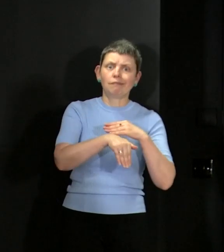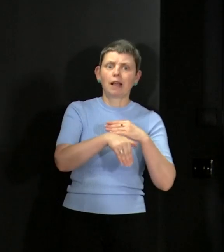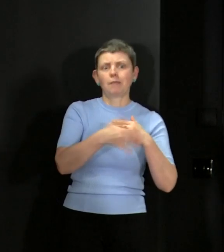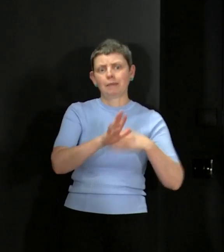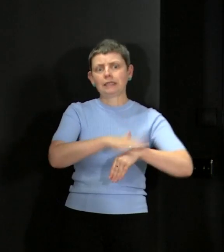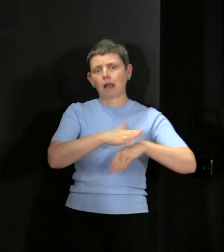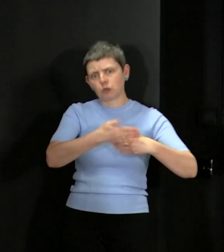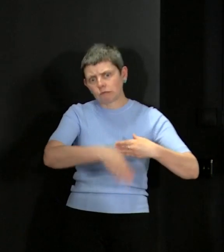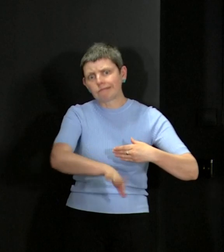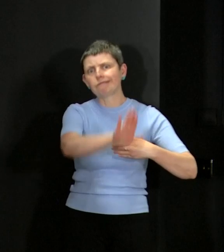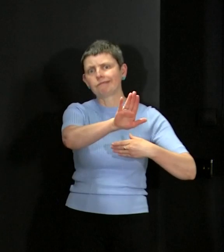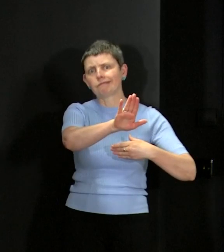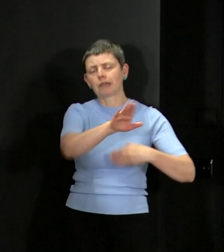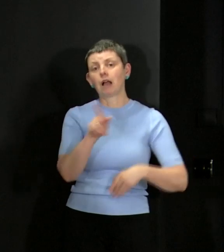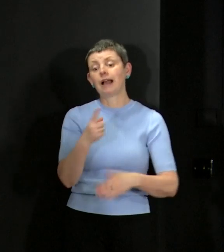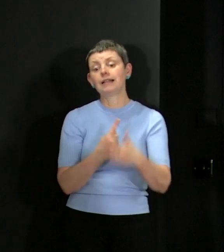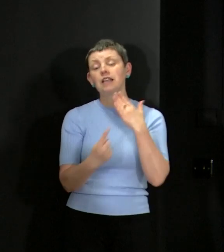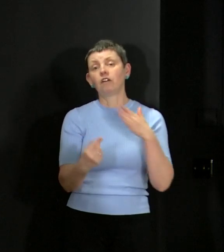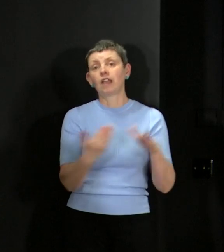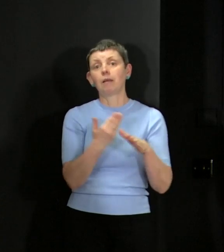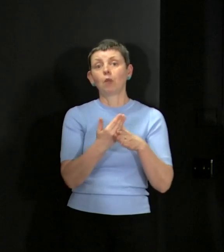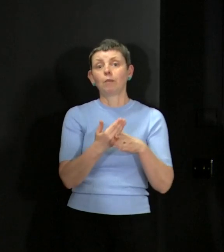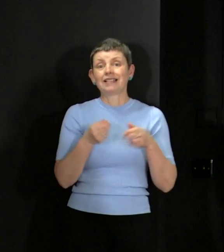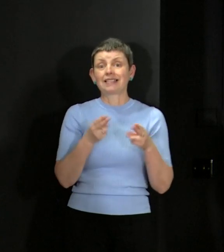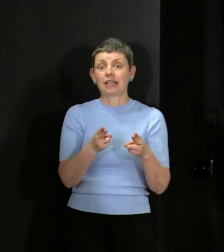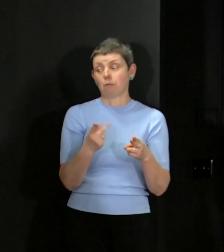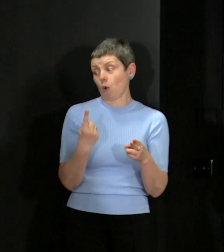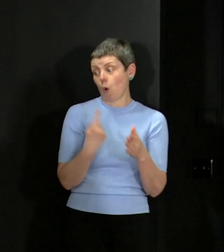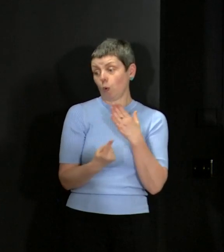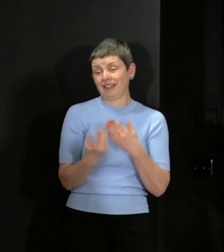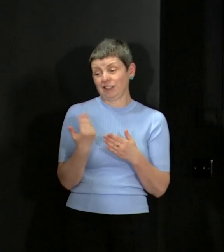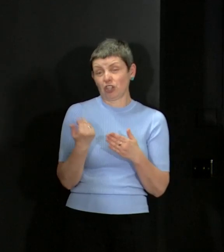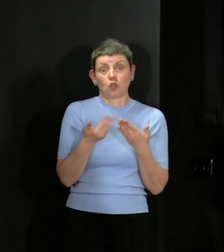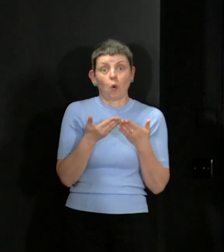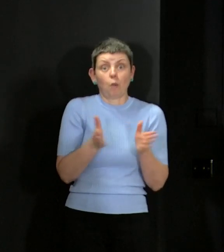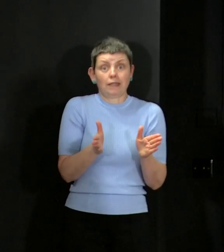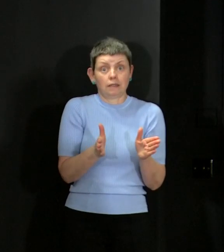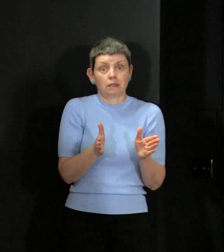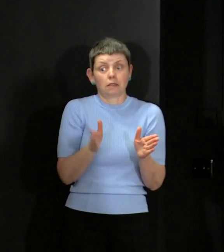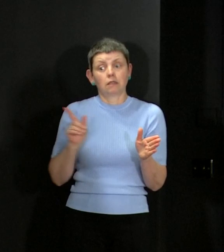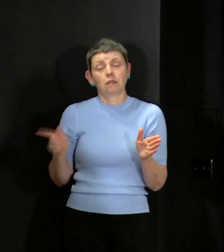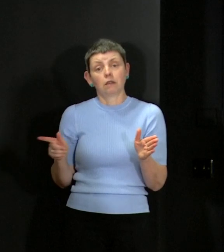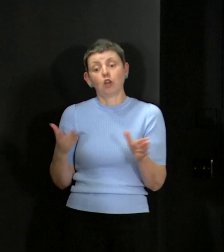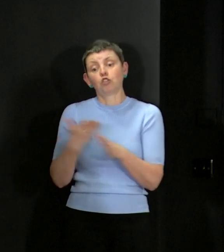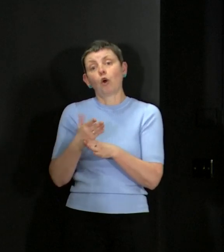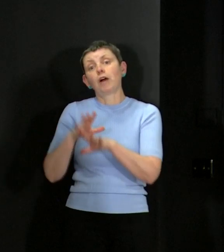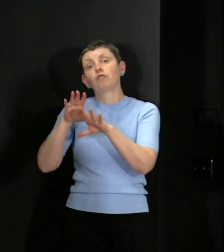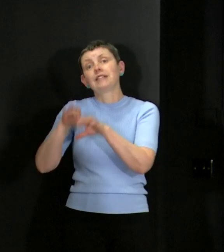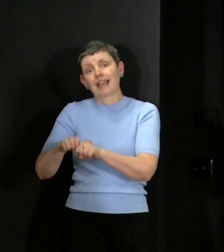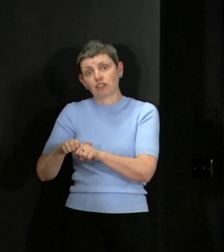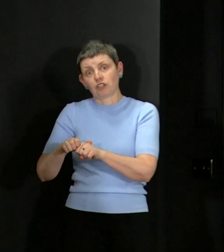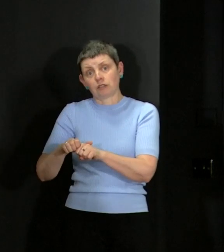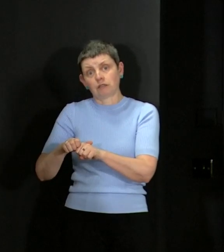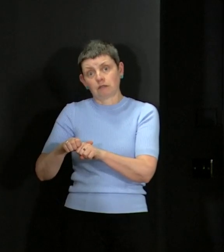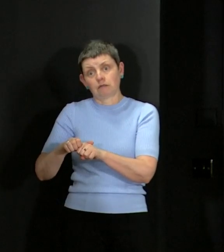remember the UK self-employed scheme has just opened, and just as he has extended the job retention scheme until